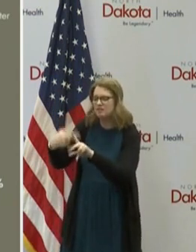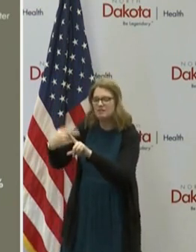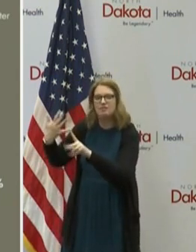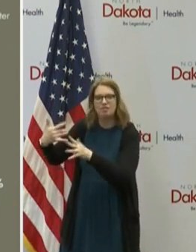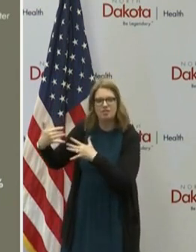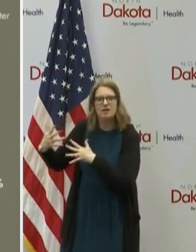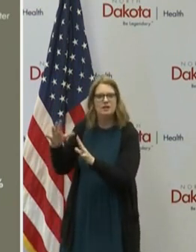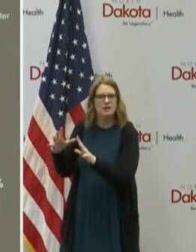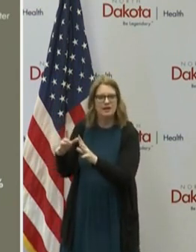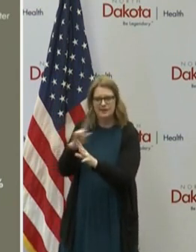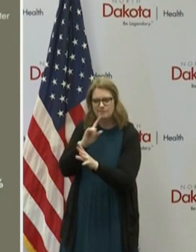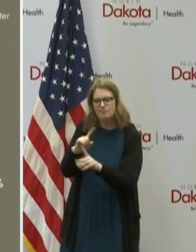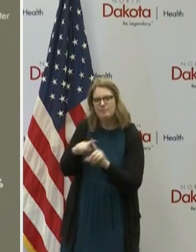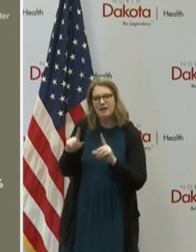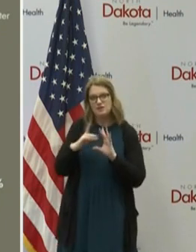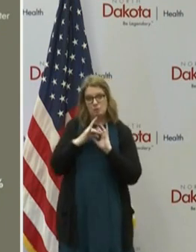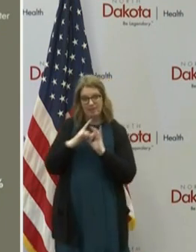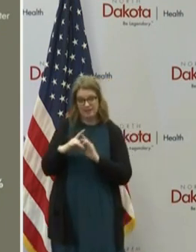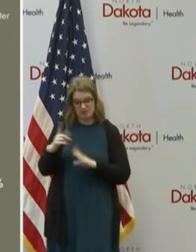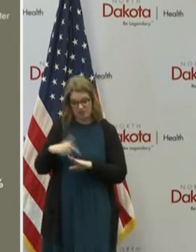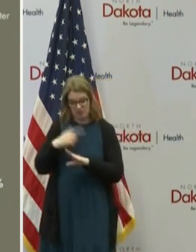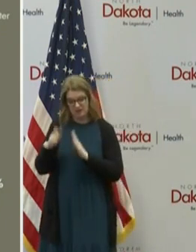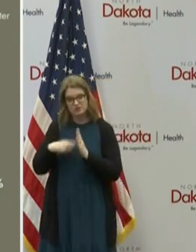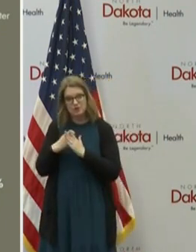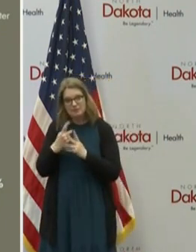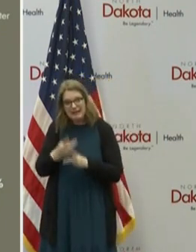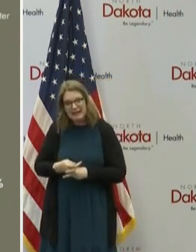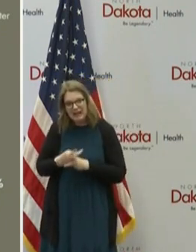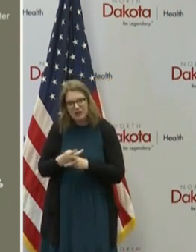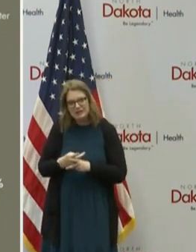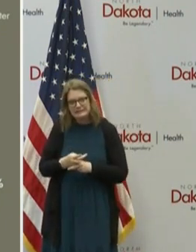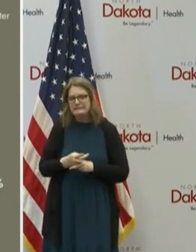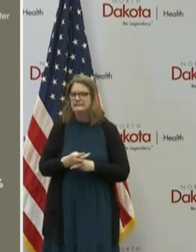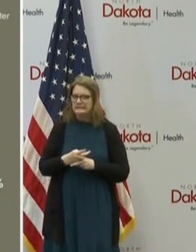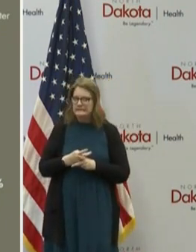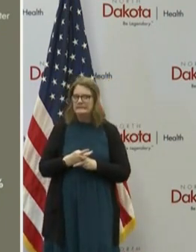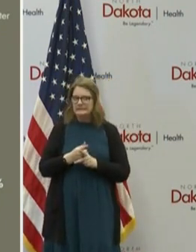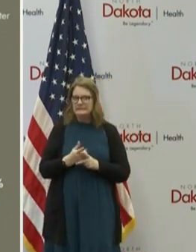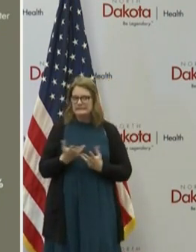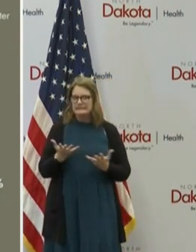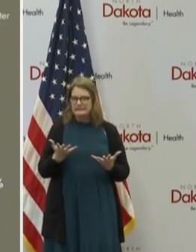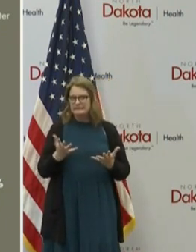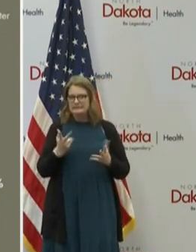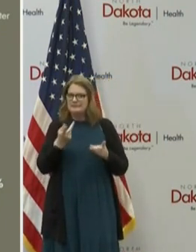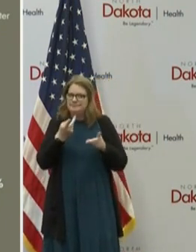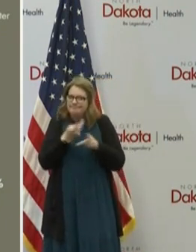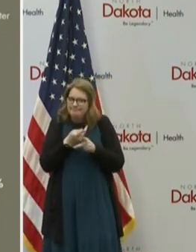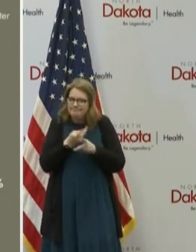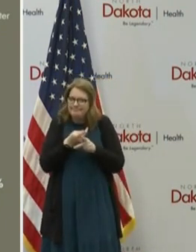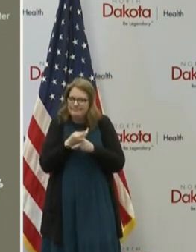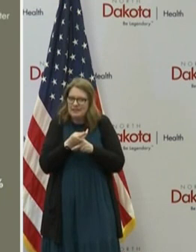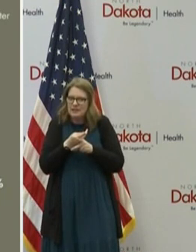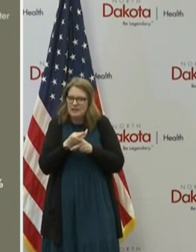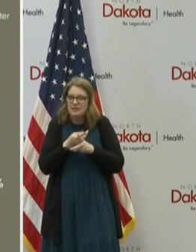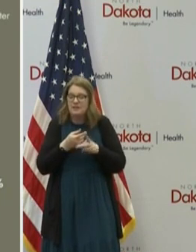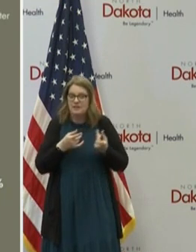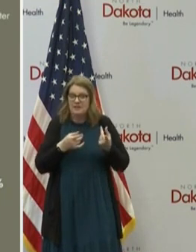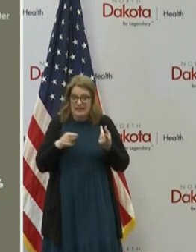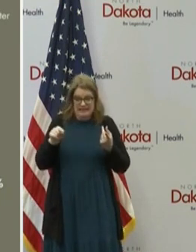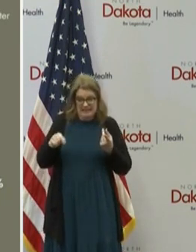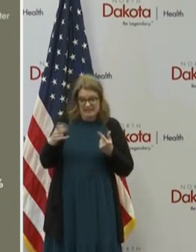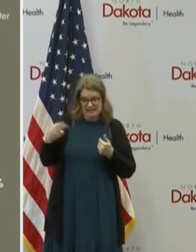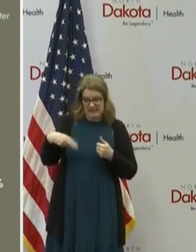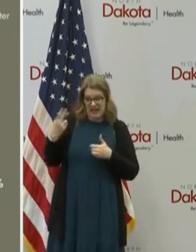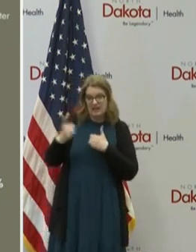But as it relates to long-term care, this is going to be really tricky, because this is where we know it has the highest risk. Because if